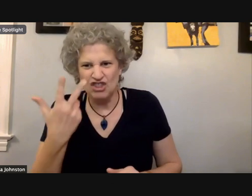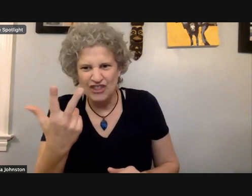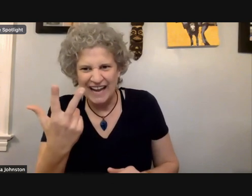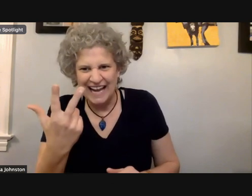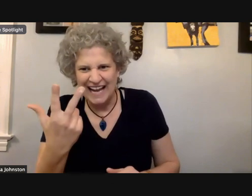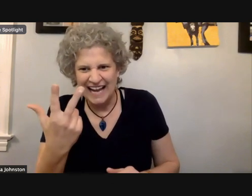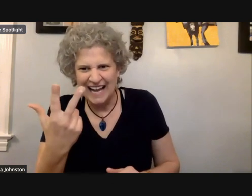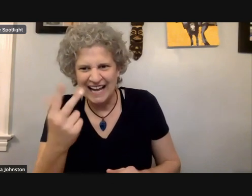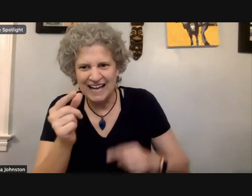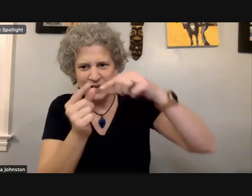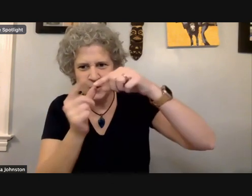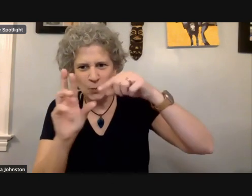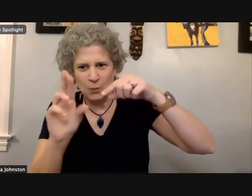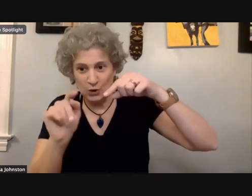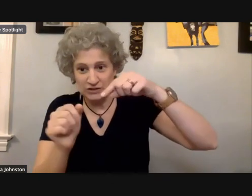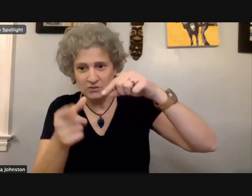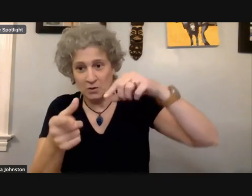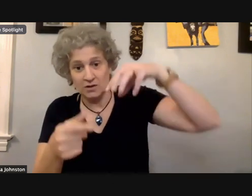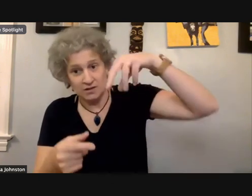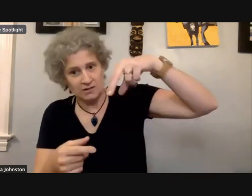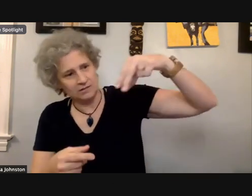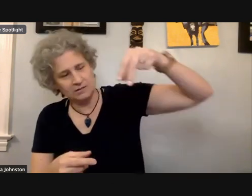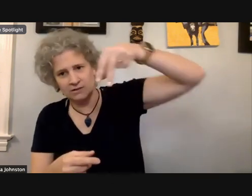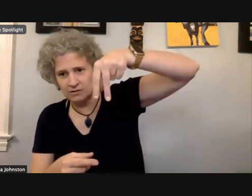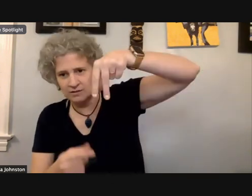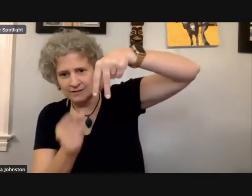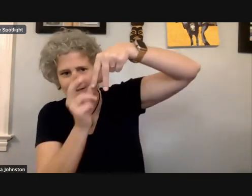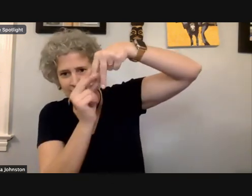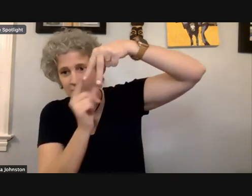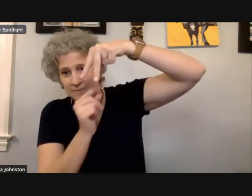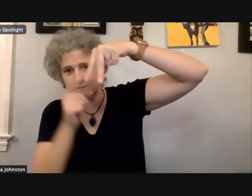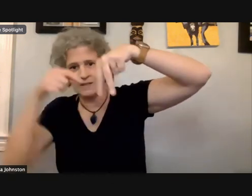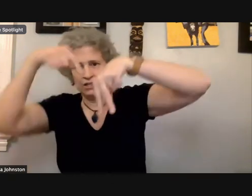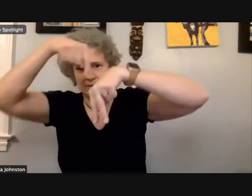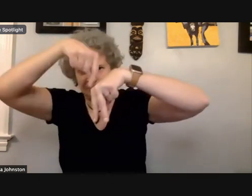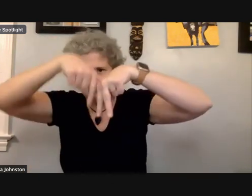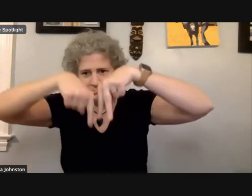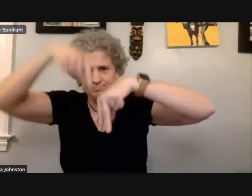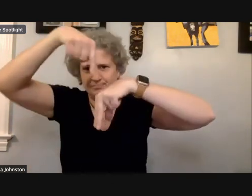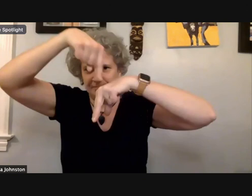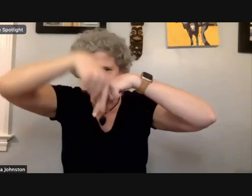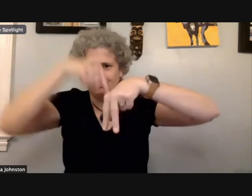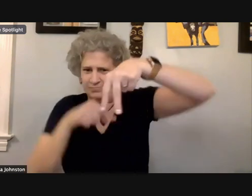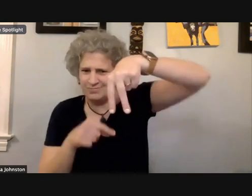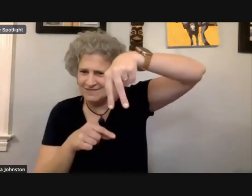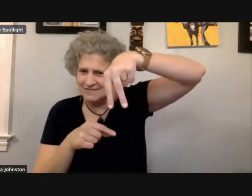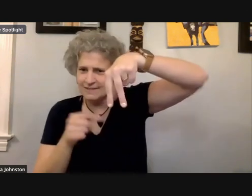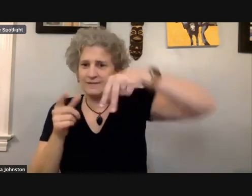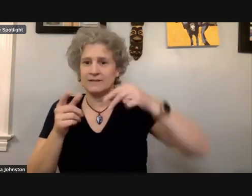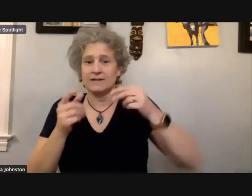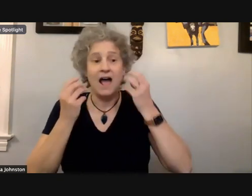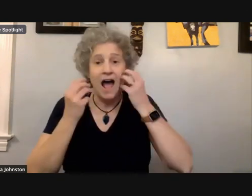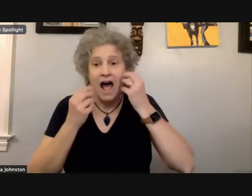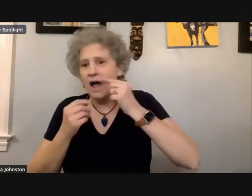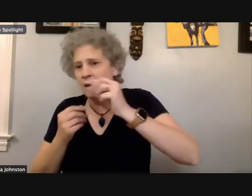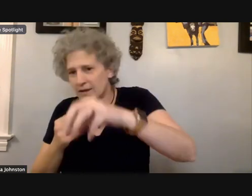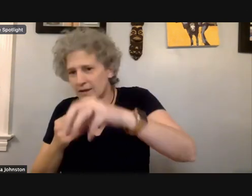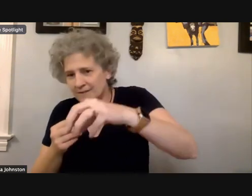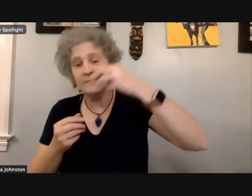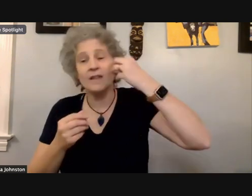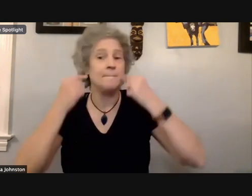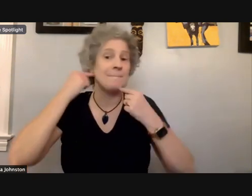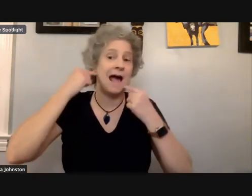domestic violence and things like that. So it's just really important to use hand shapes to represent some of these things, like your teeth. Like notice the